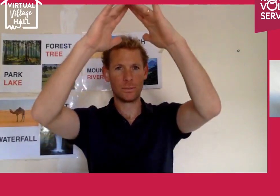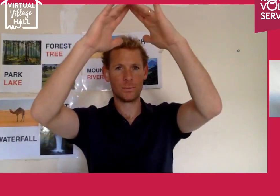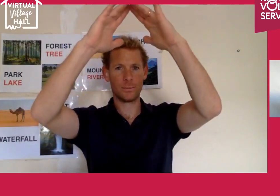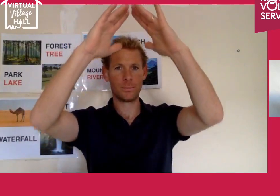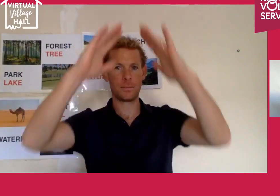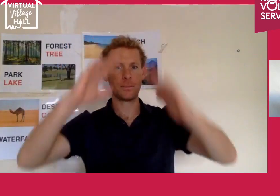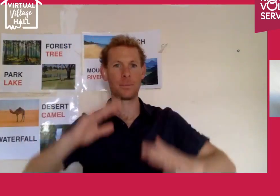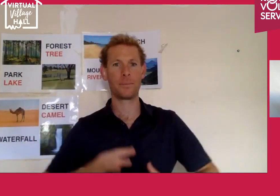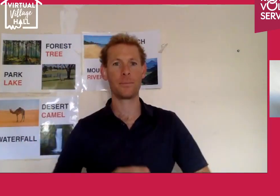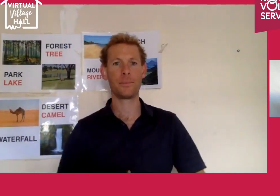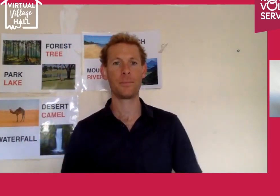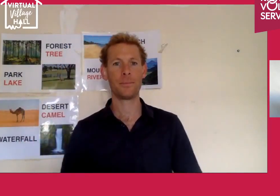Mountain.